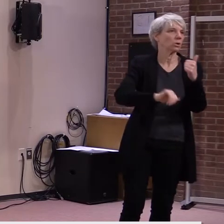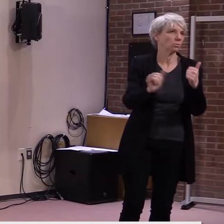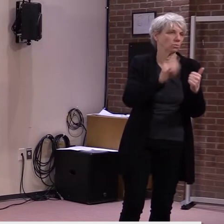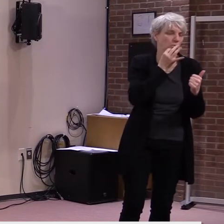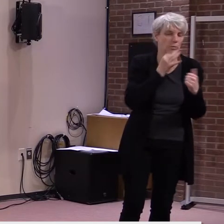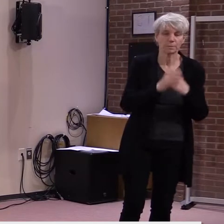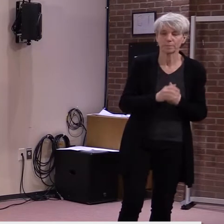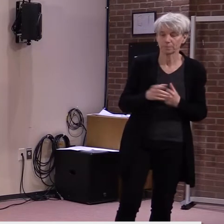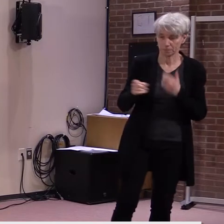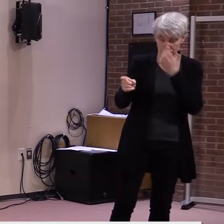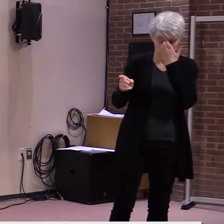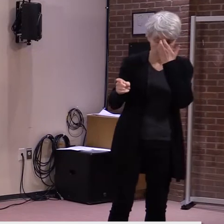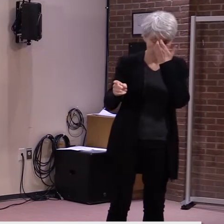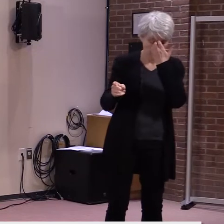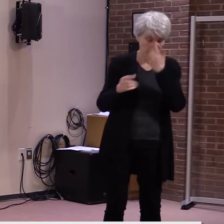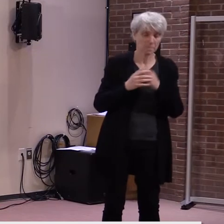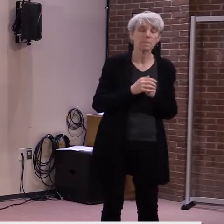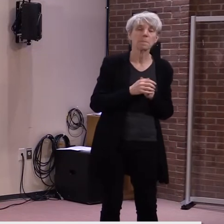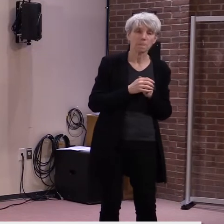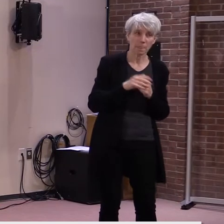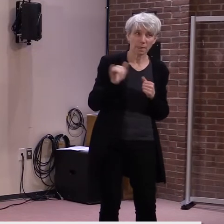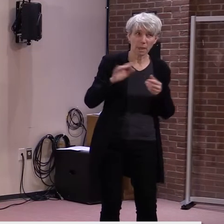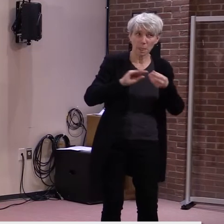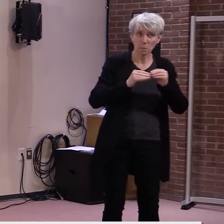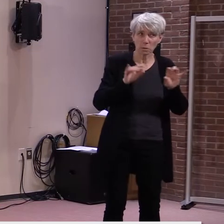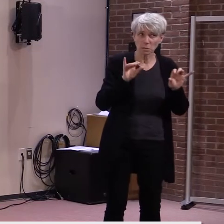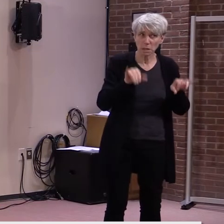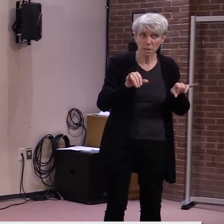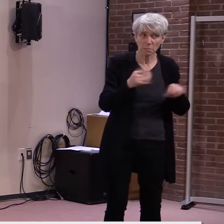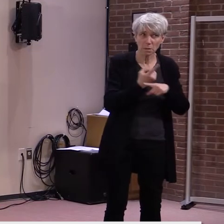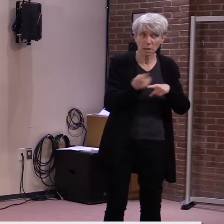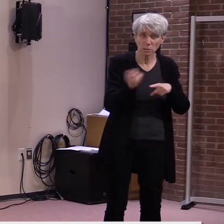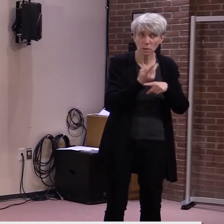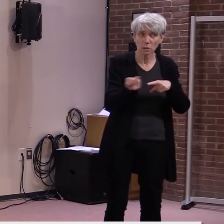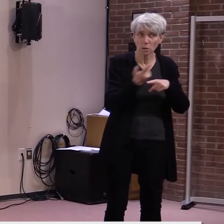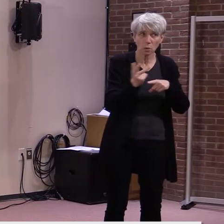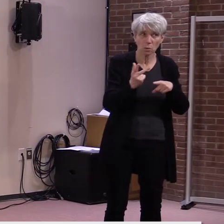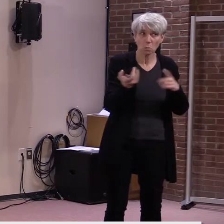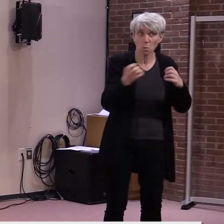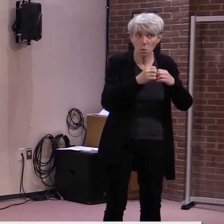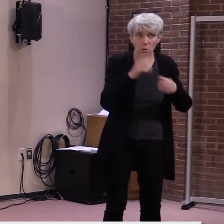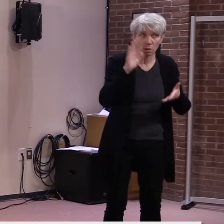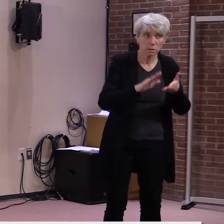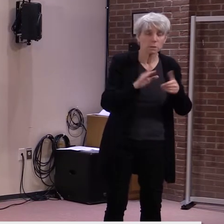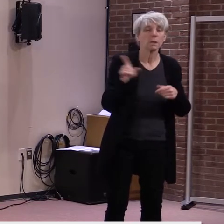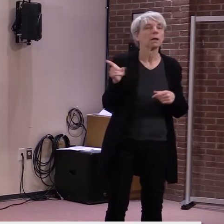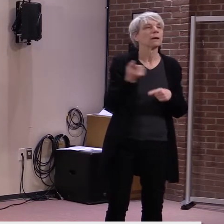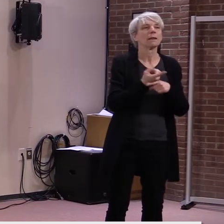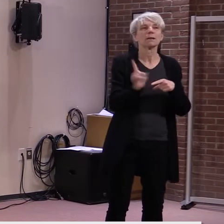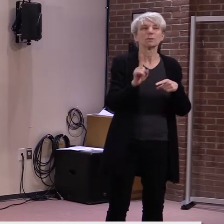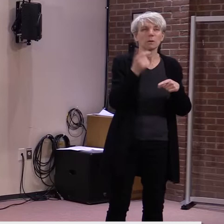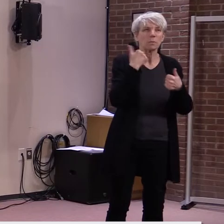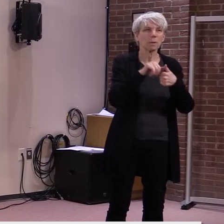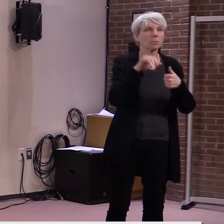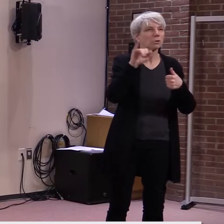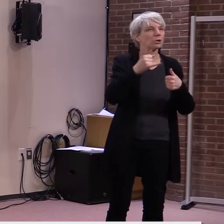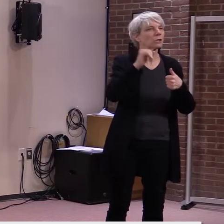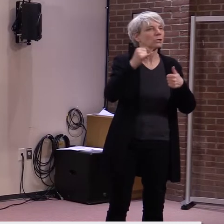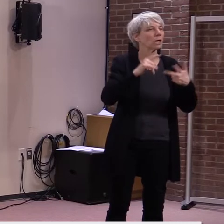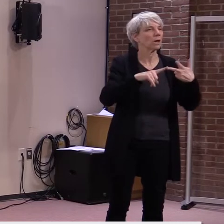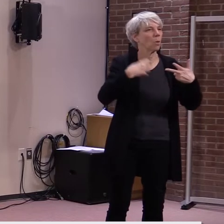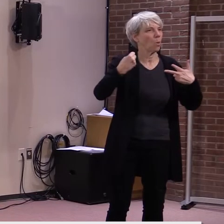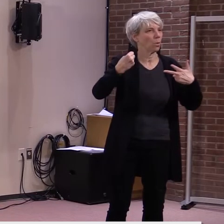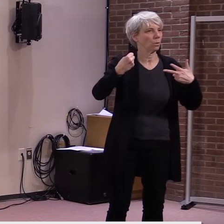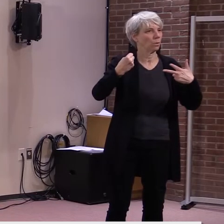Okay, and how does that compare to previous week? Last week, we couldn't order Johnson & Johnson.